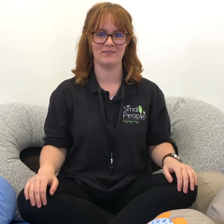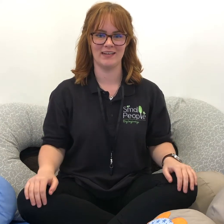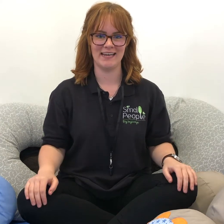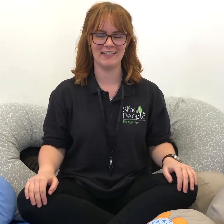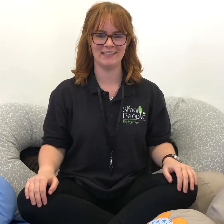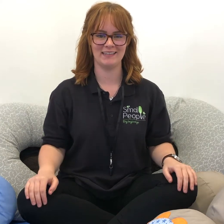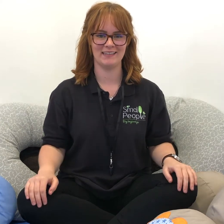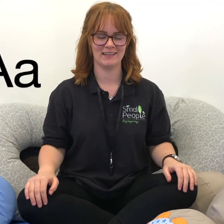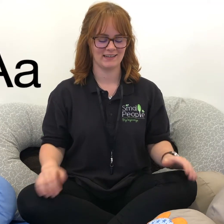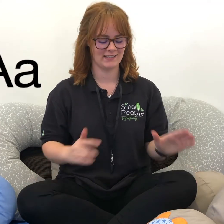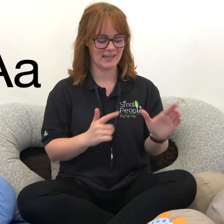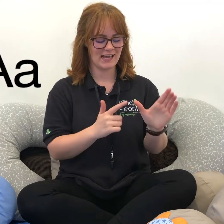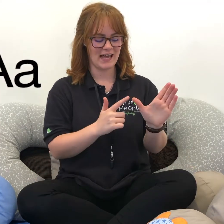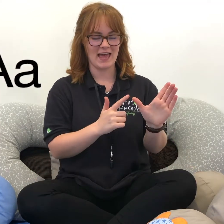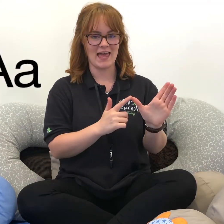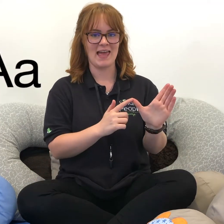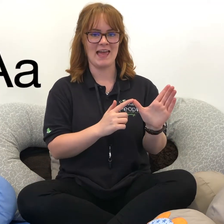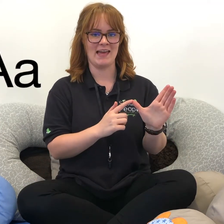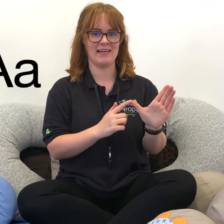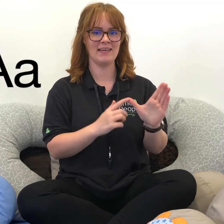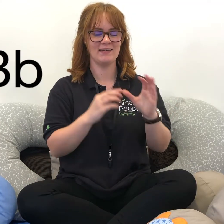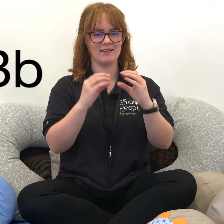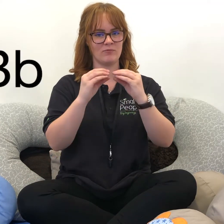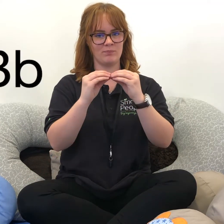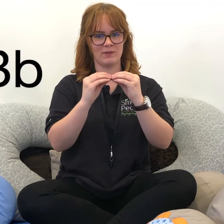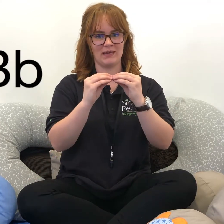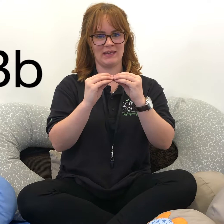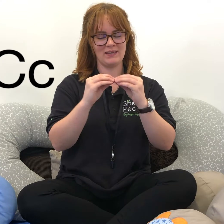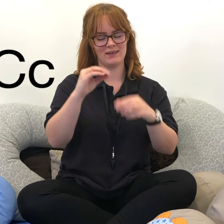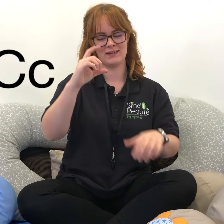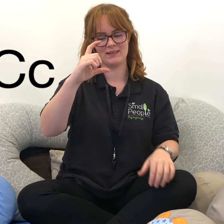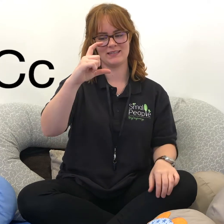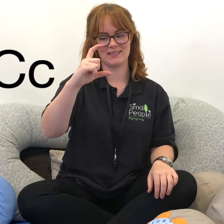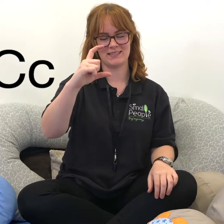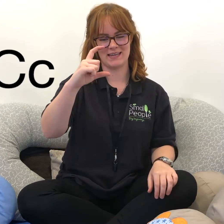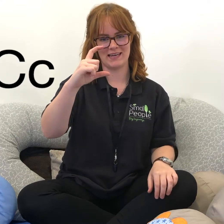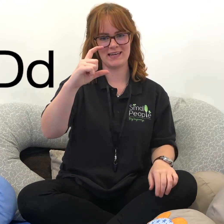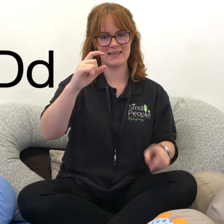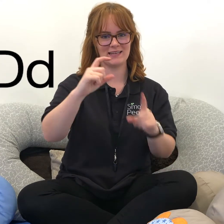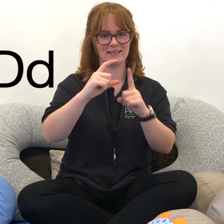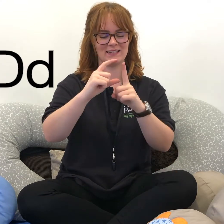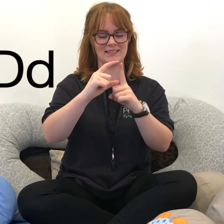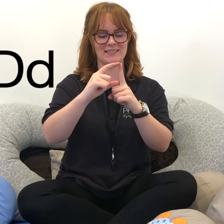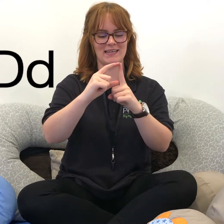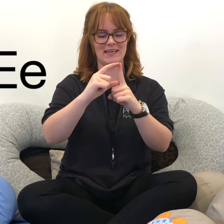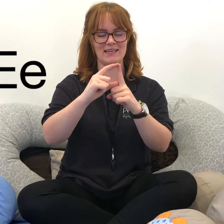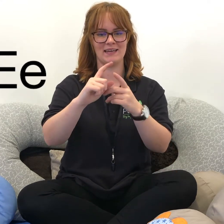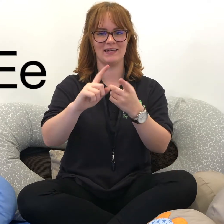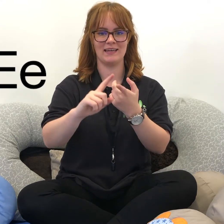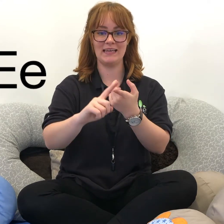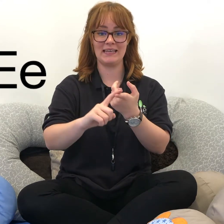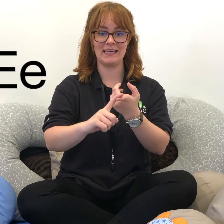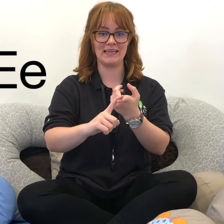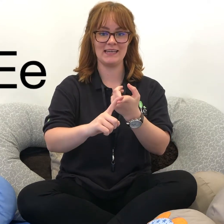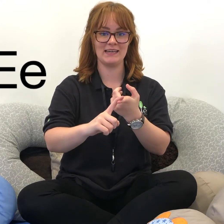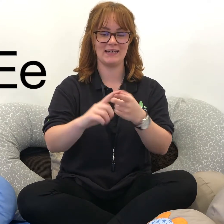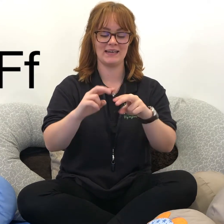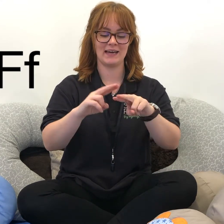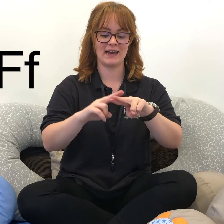Ready? A, B, C, D, E,